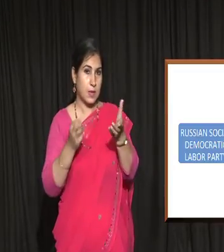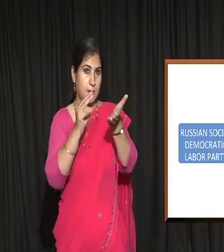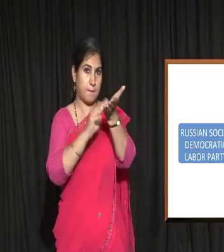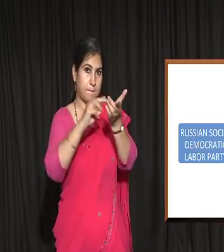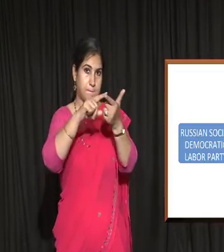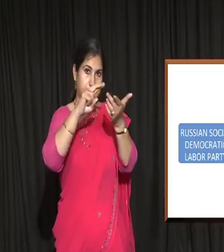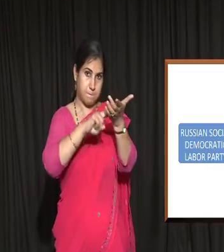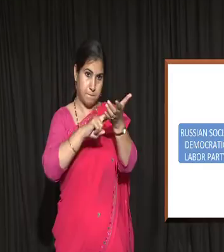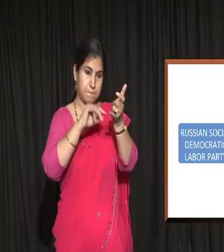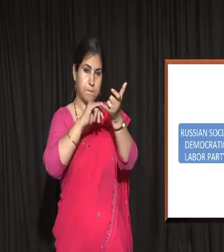Menshevik